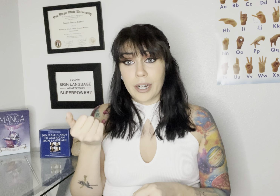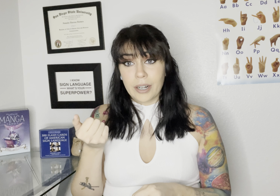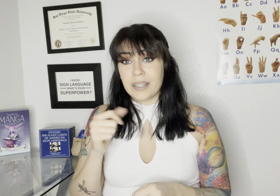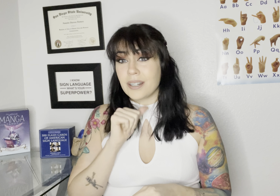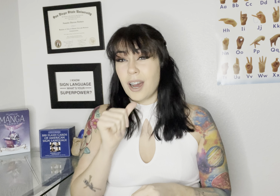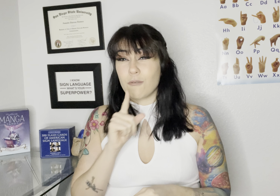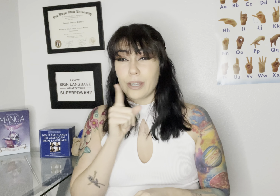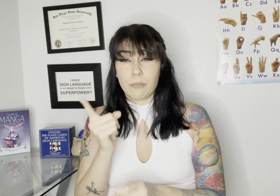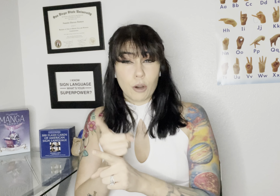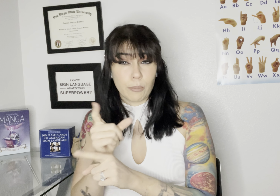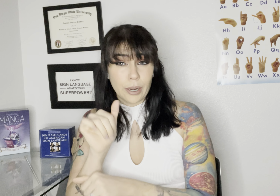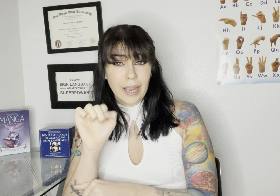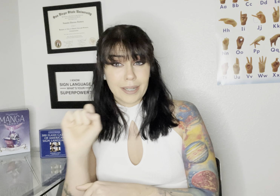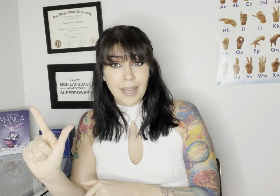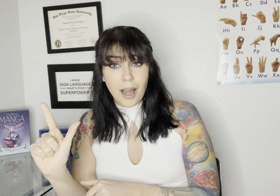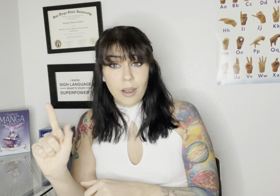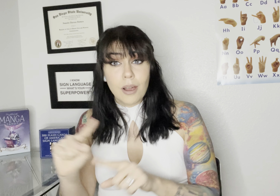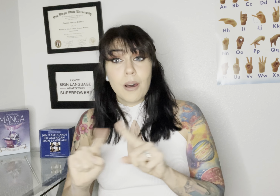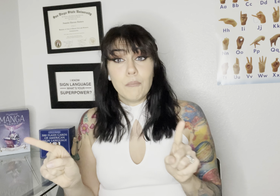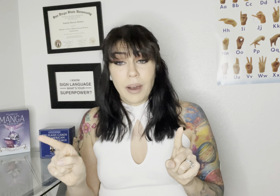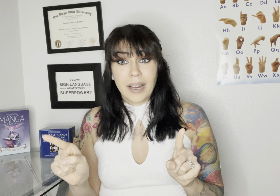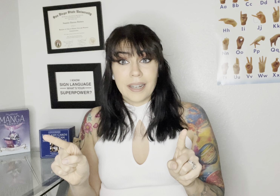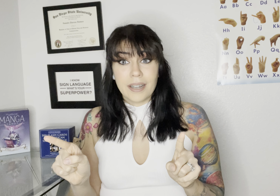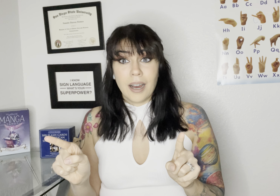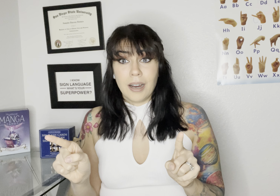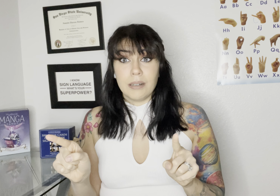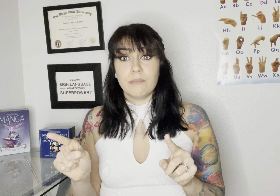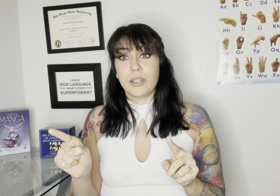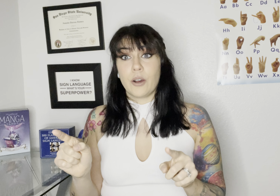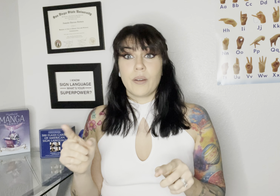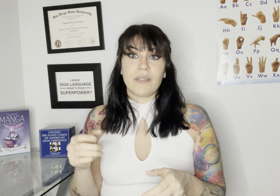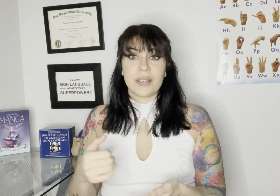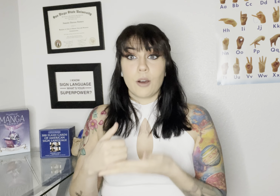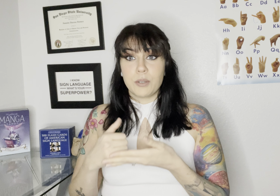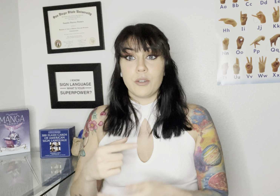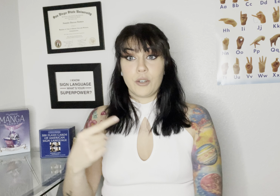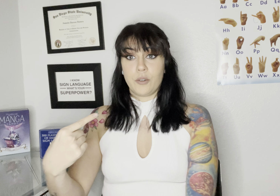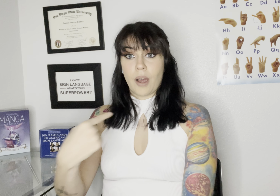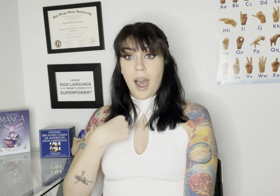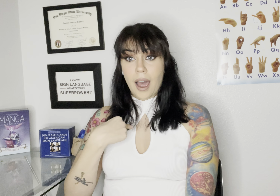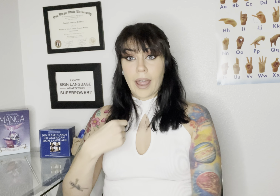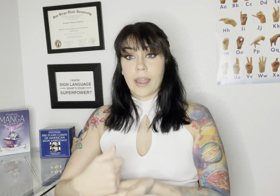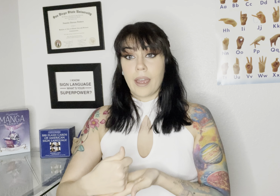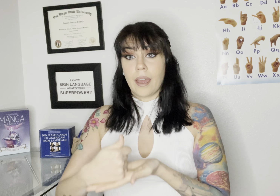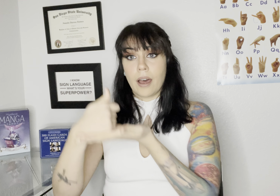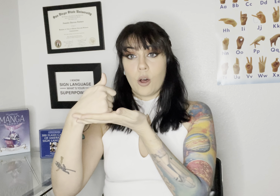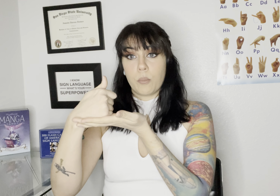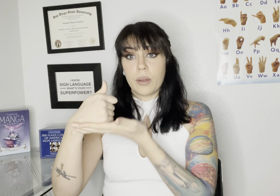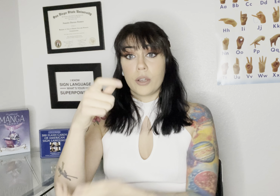it's not really proper ASL, but you know, if this helps you, you can do I help